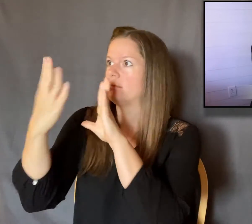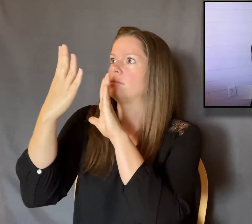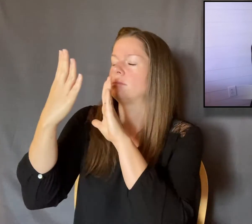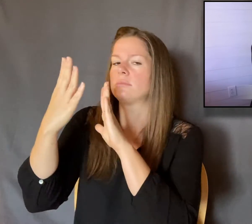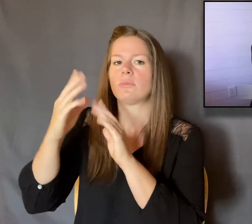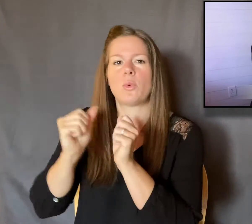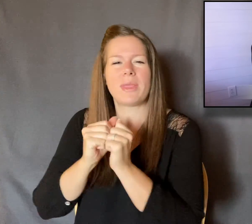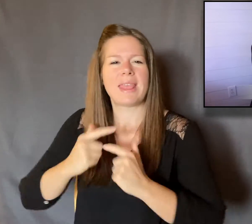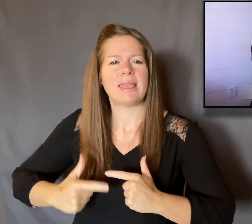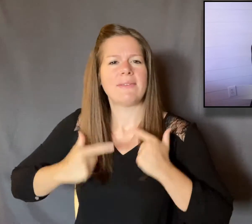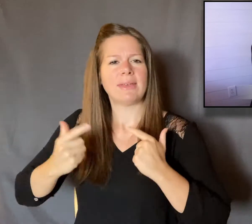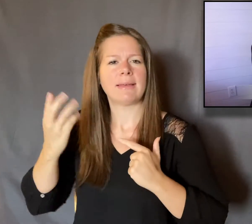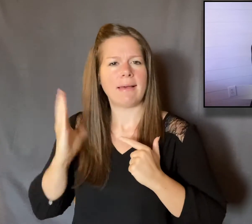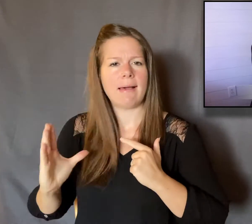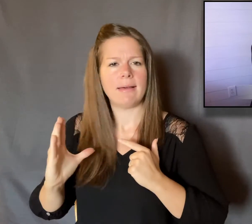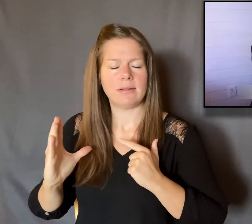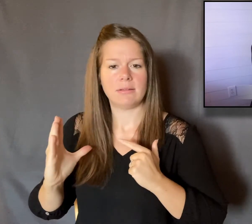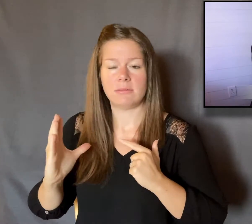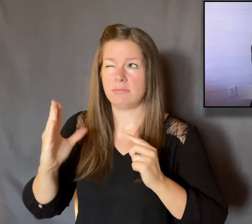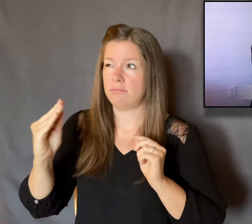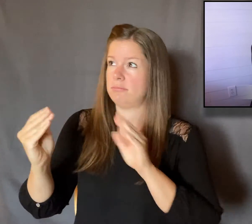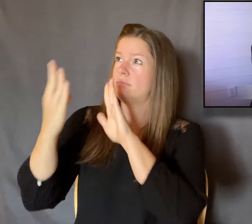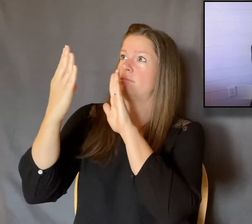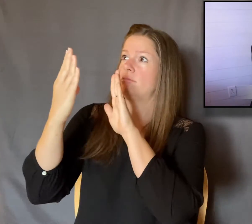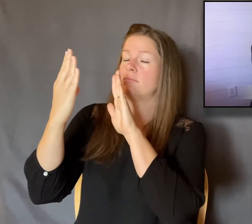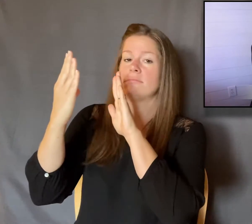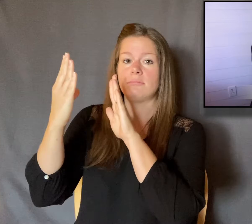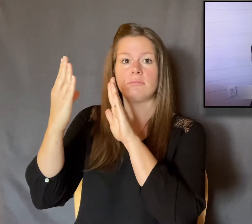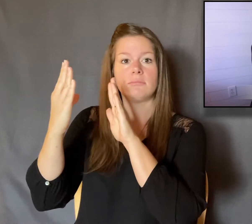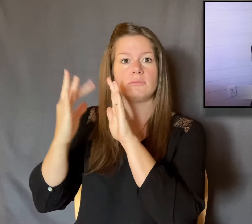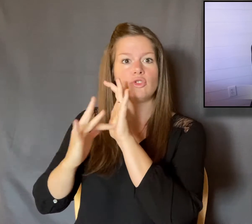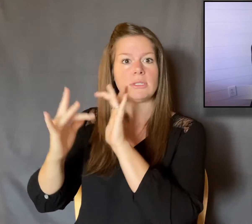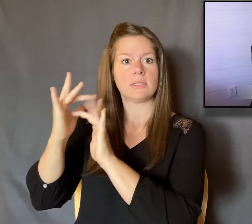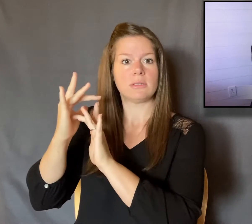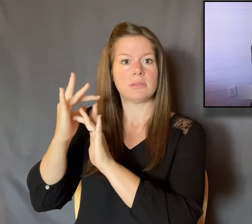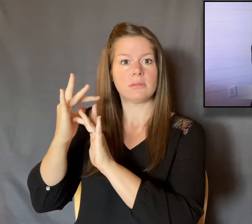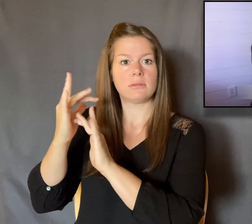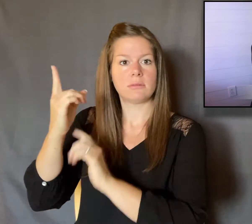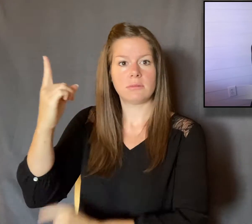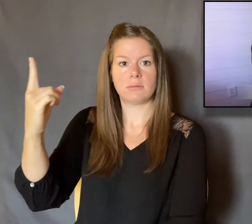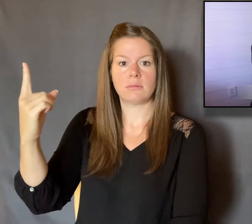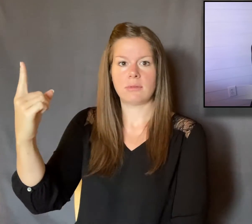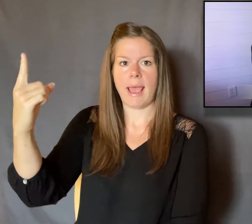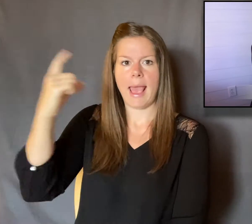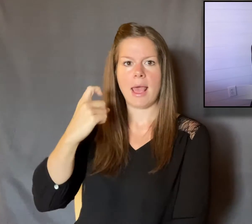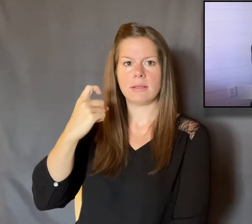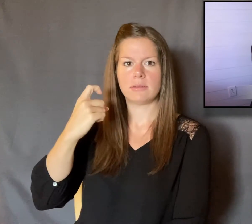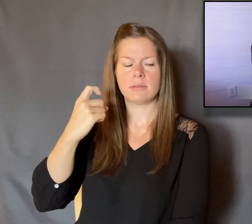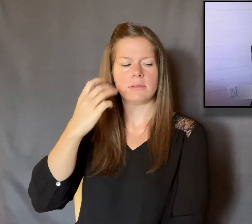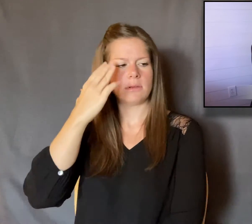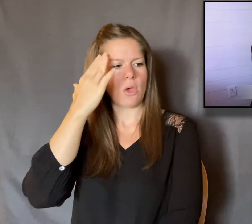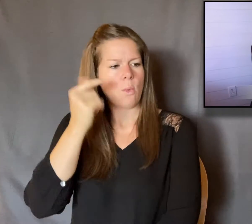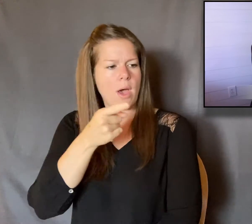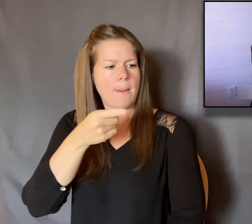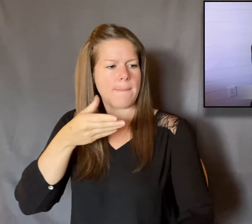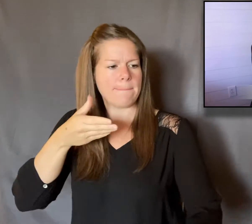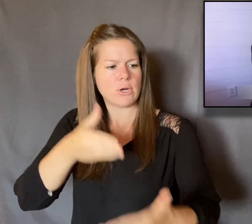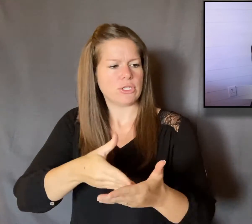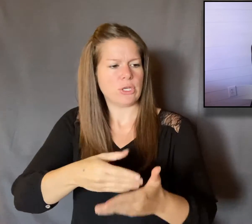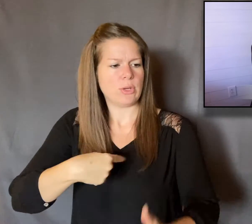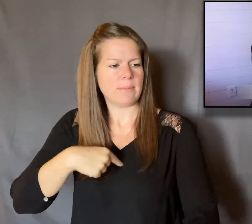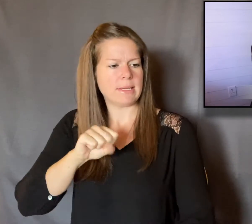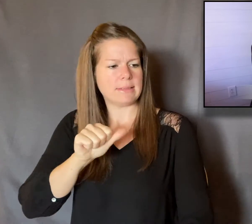I'm a Jew who was confronted by Jesus. I'm a Jew who was asked, why are you persecuting me,